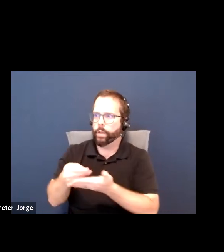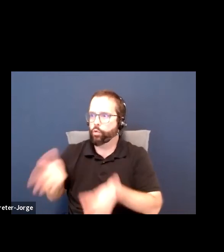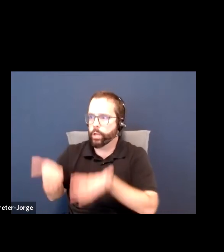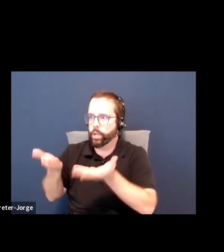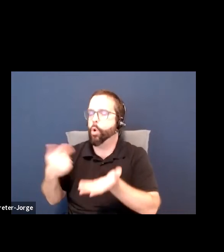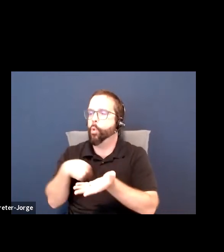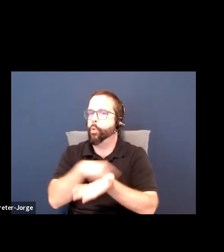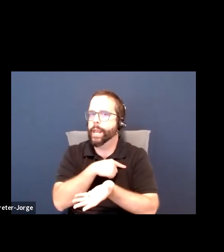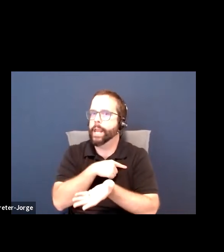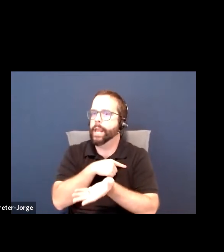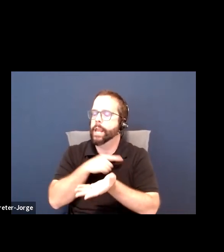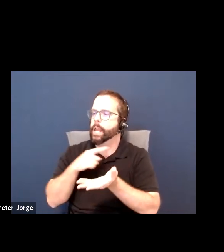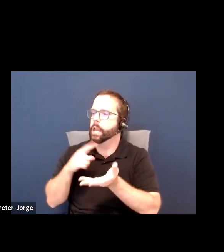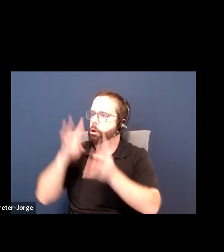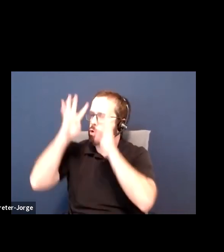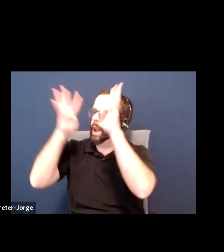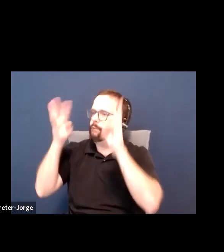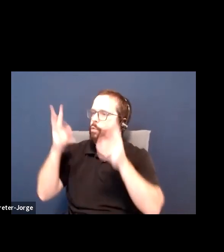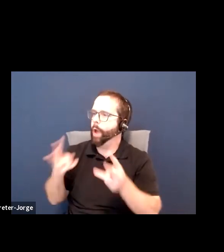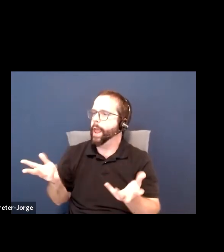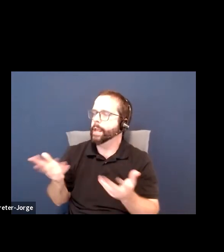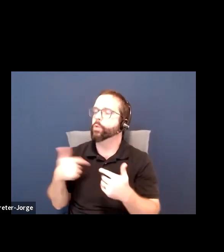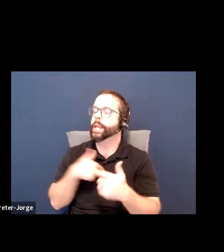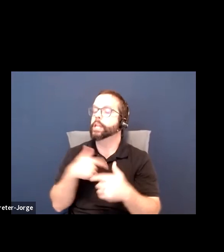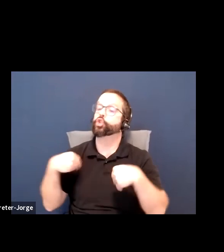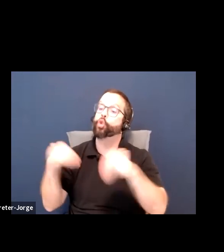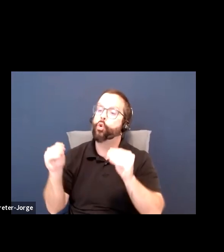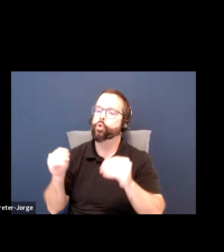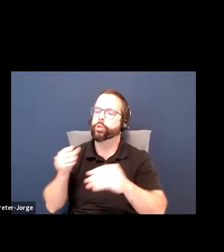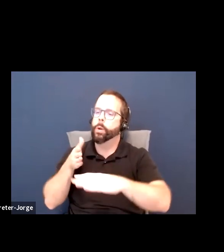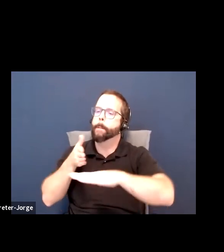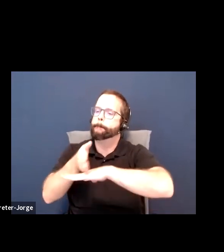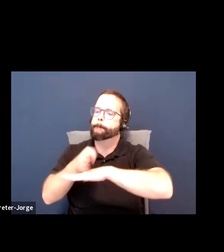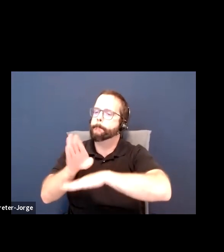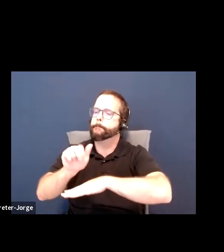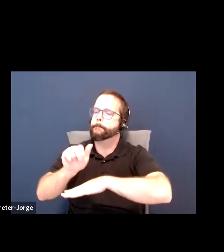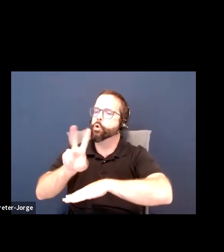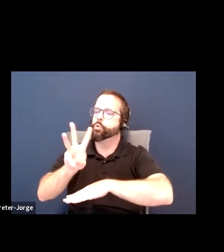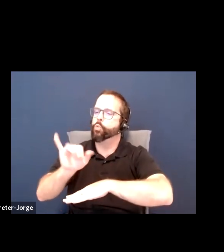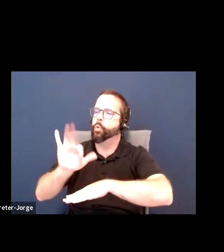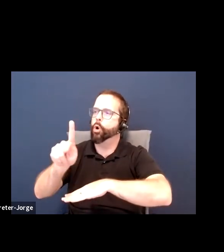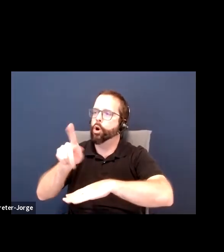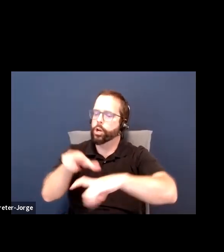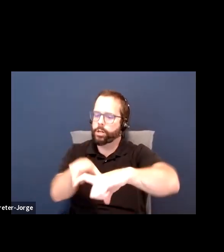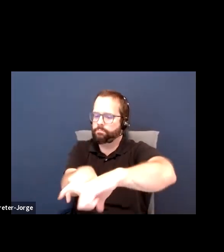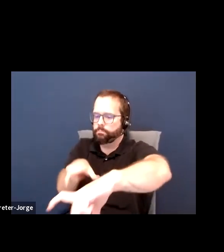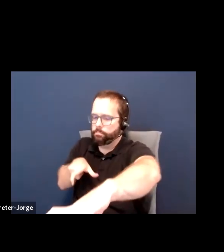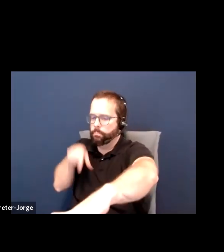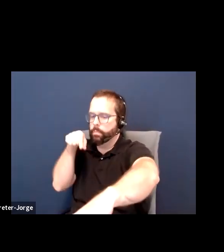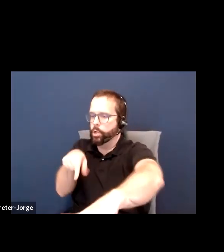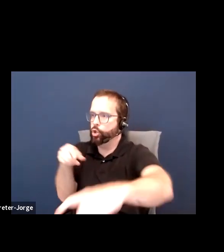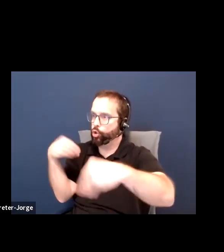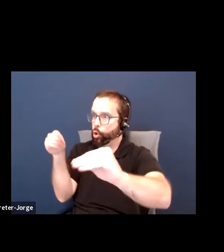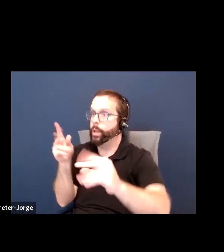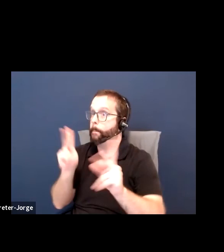and people could purchase them and have them engraved or have it dedicated to a loved one, and